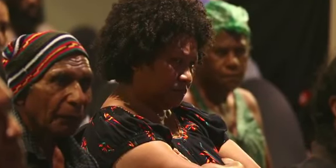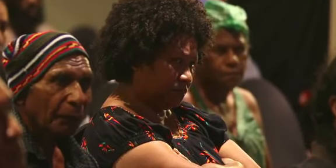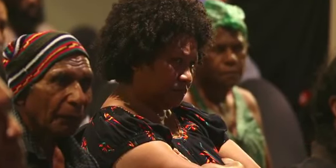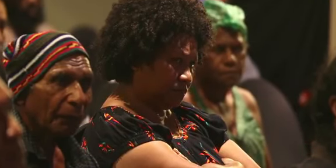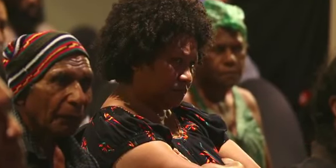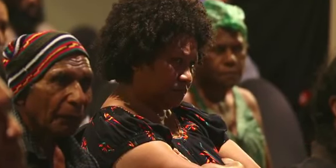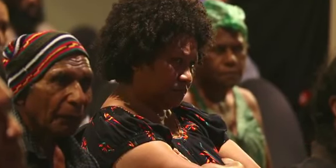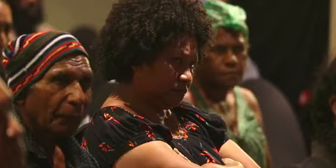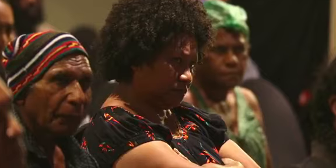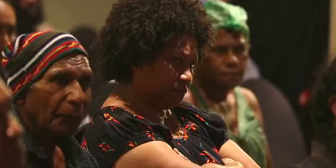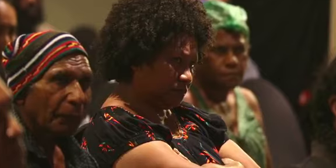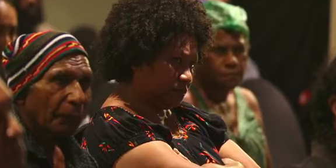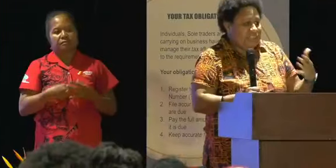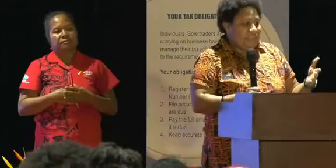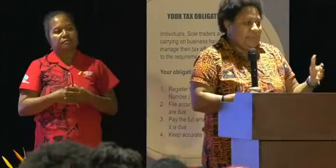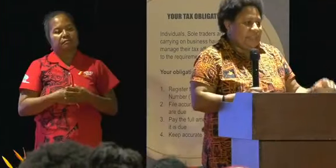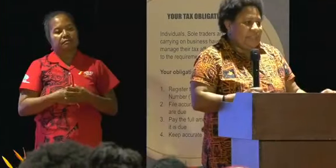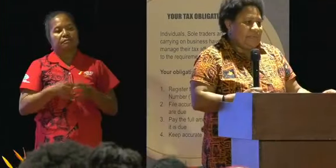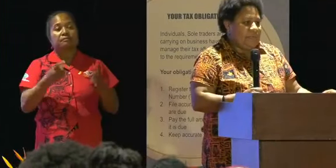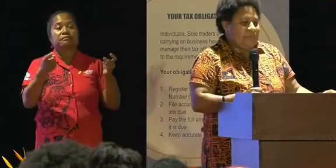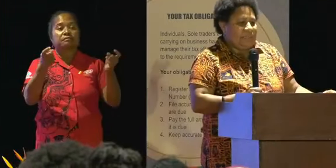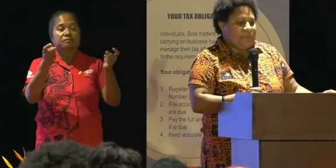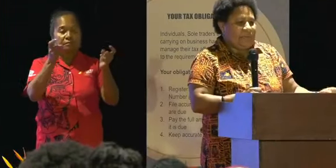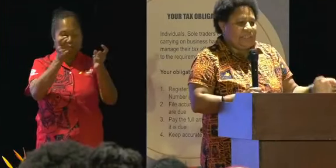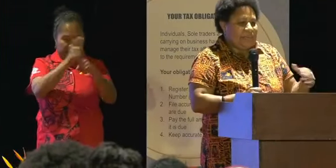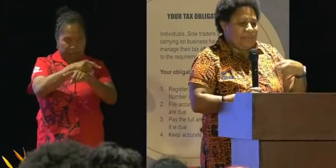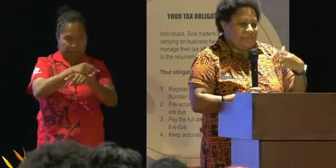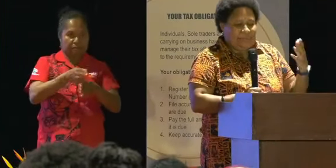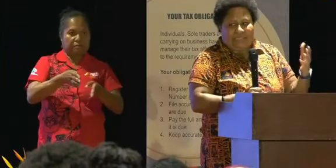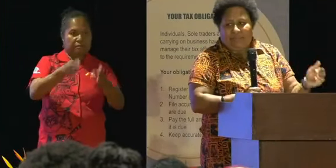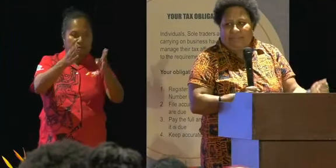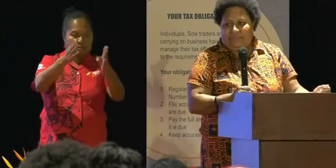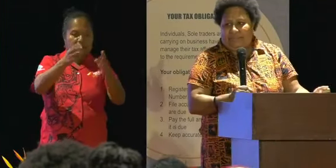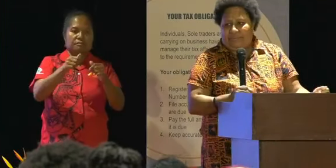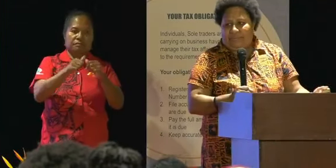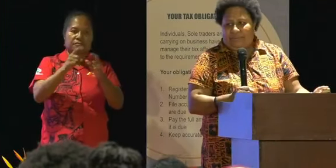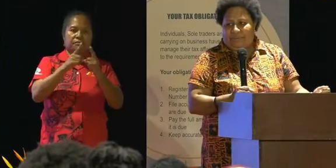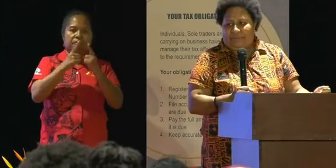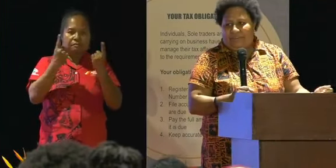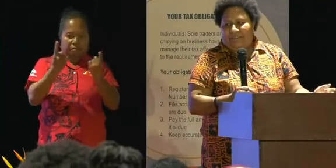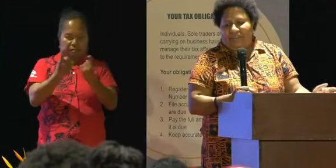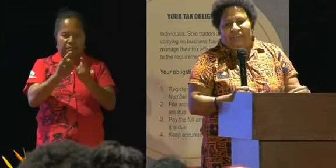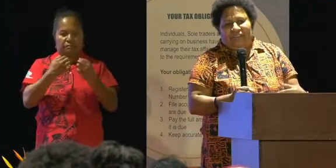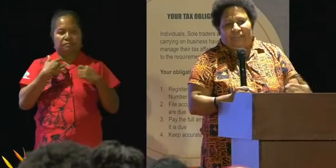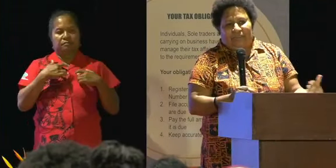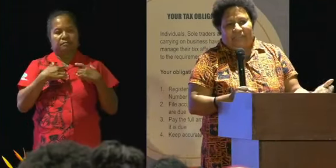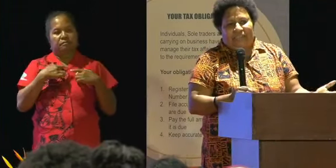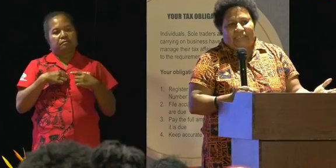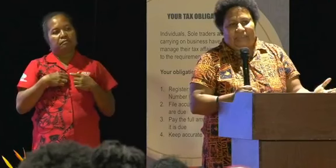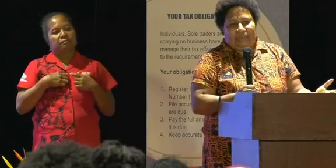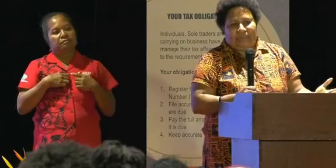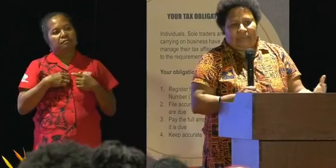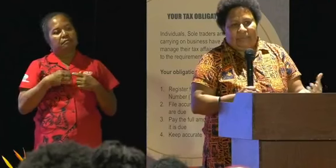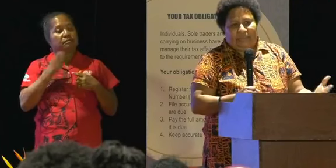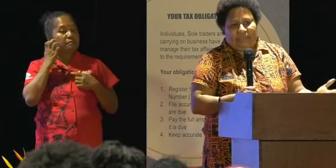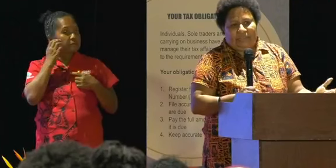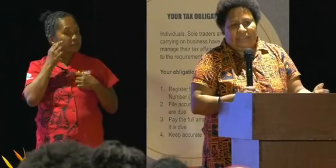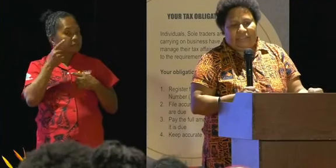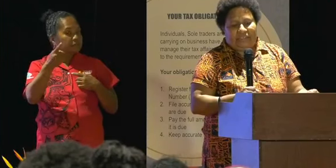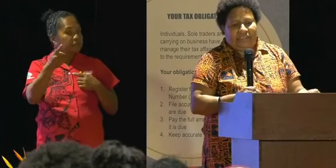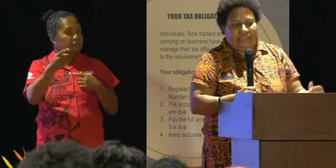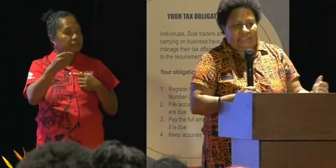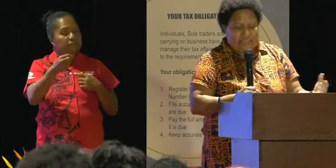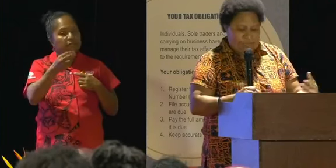so. Slow almost change in passing blow na waki some good plus something in life blow. So by the time I'm come to